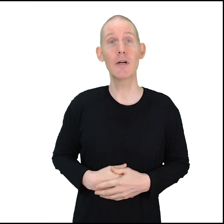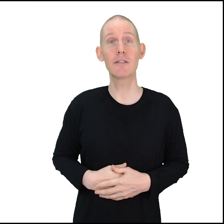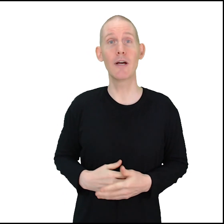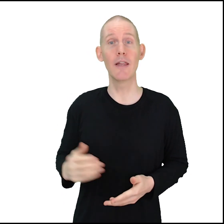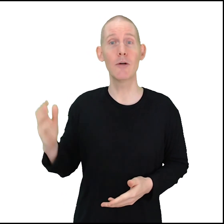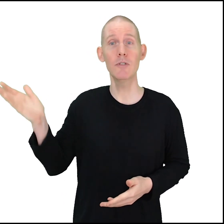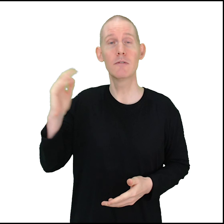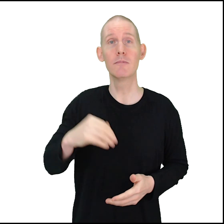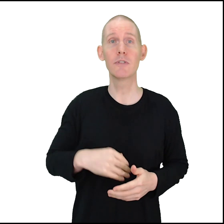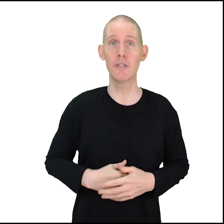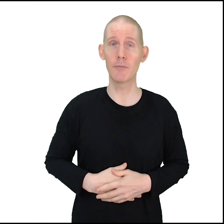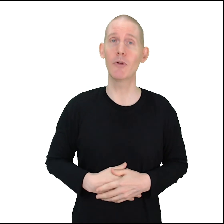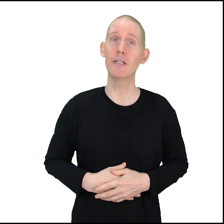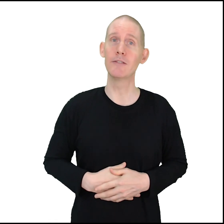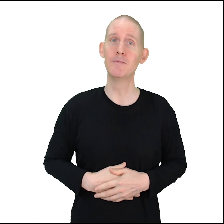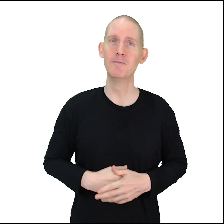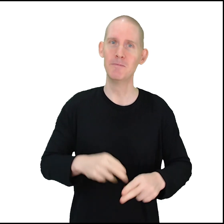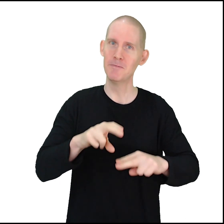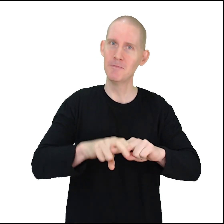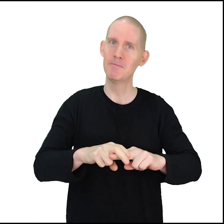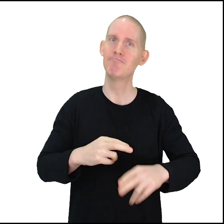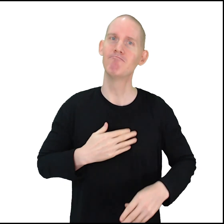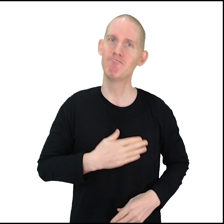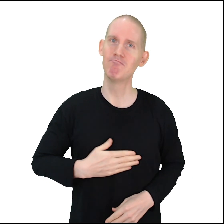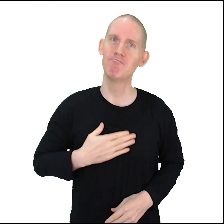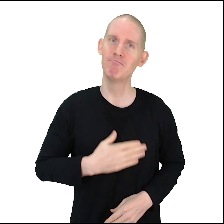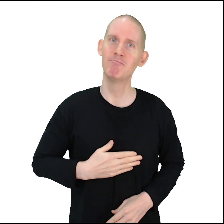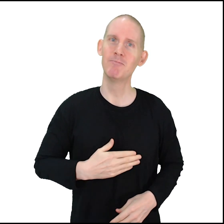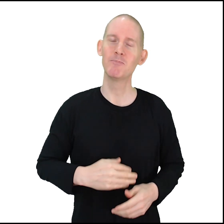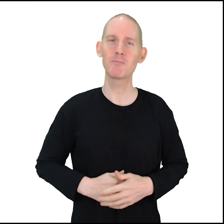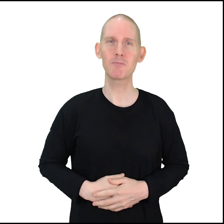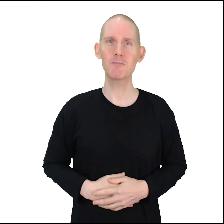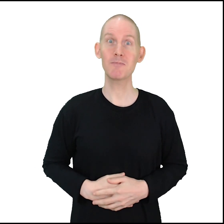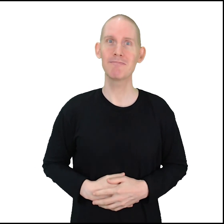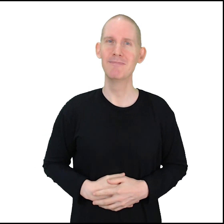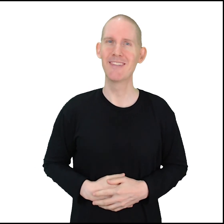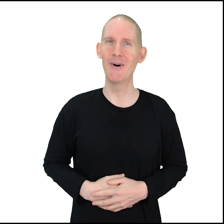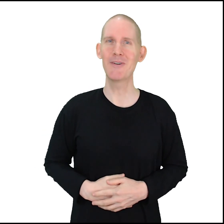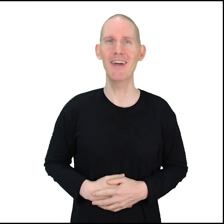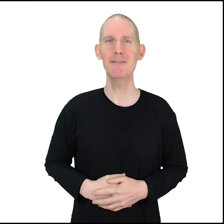Sign Language, sit, please. Okay.